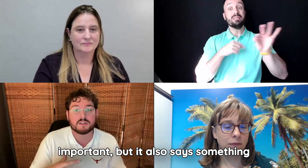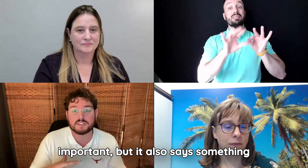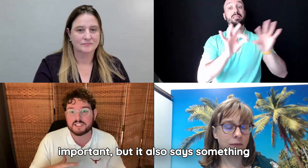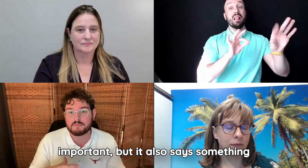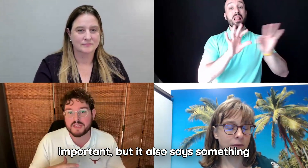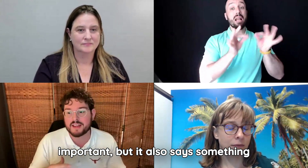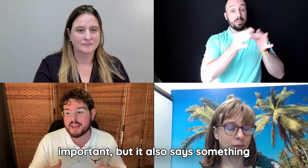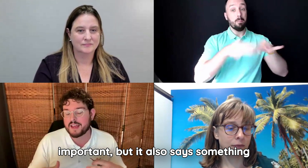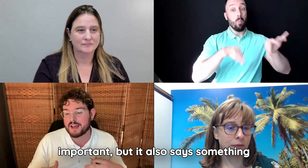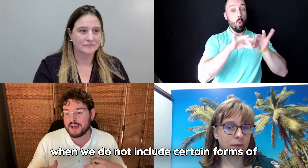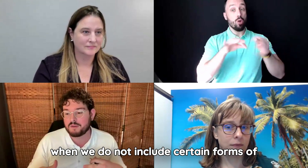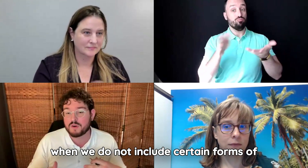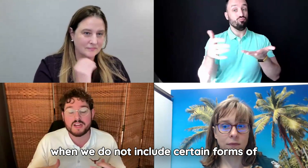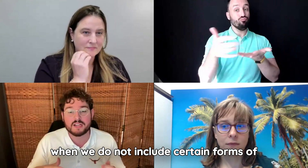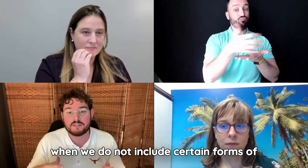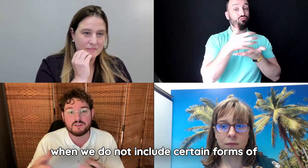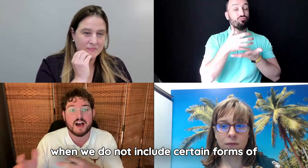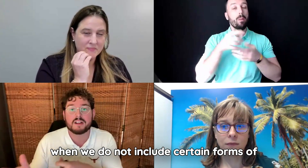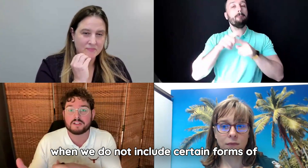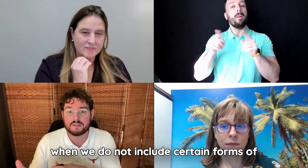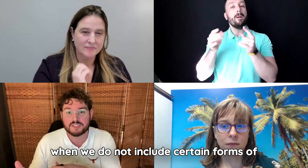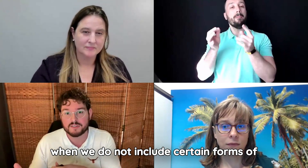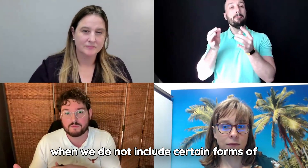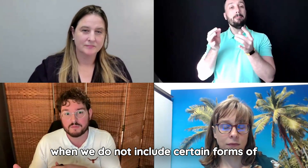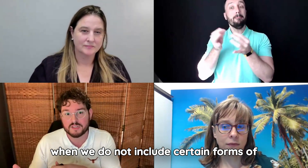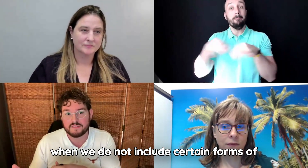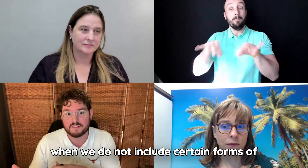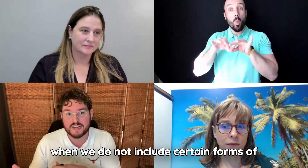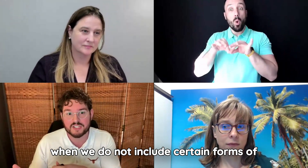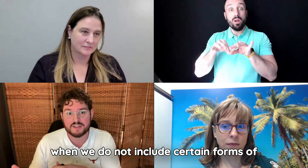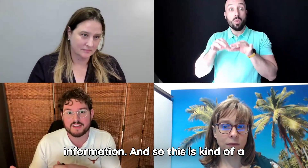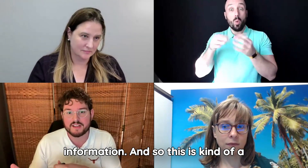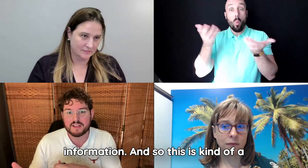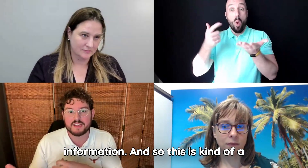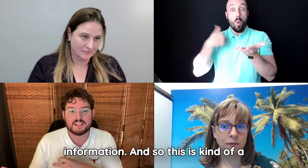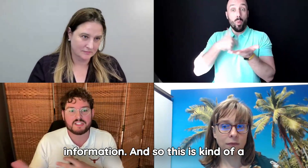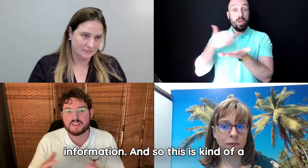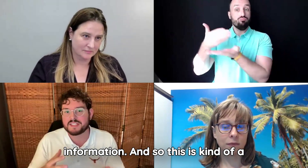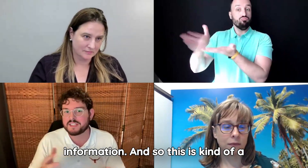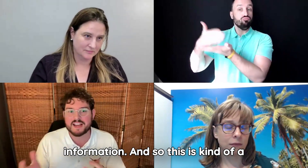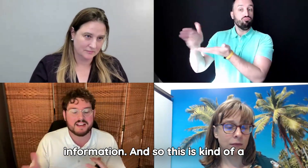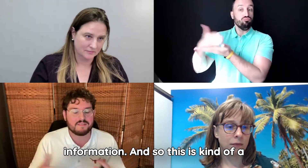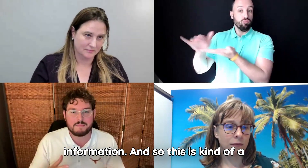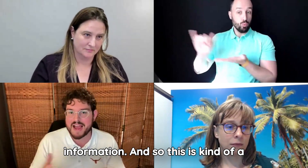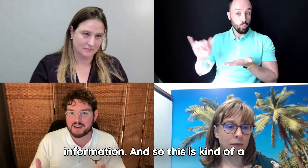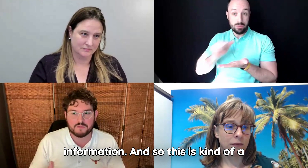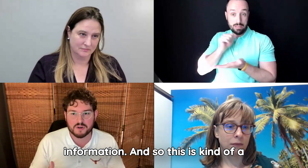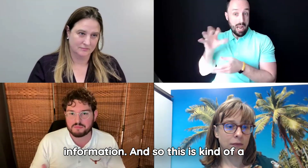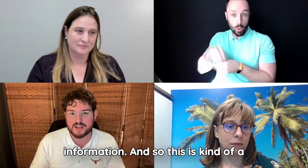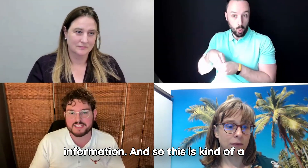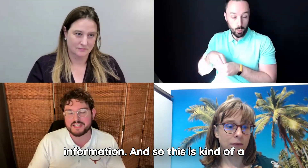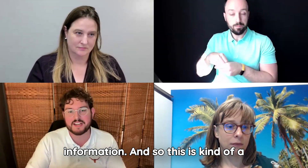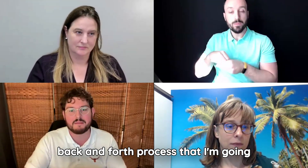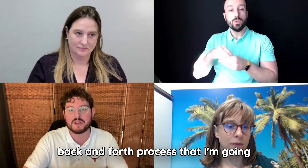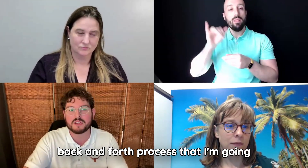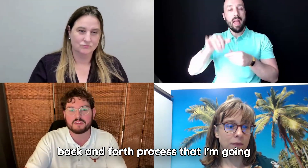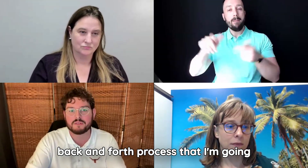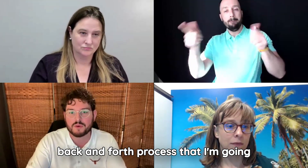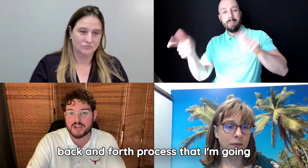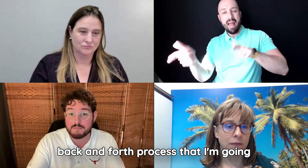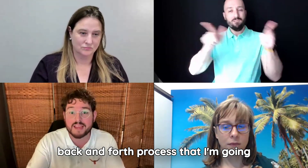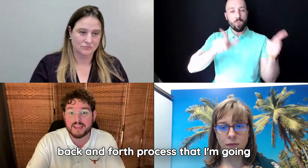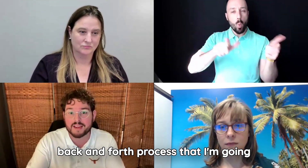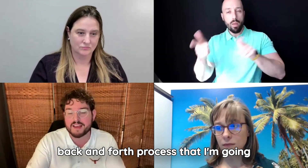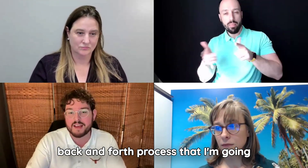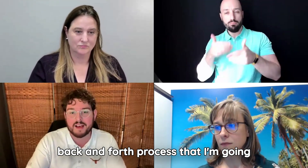but it also says something when we do not include certain forms of information. And so this is kind of a back and forth process that I'm going